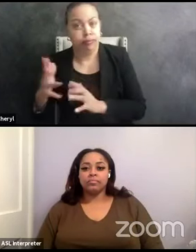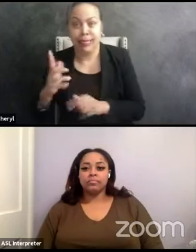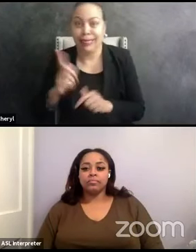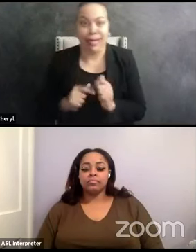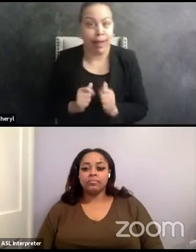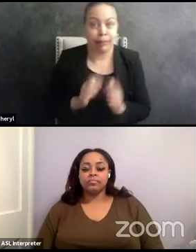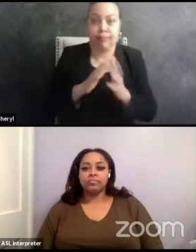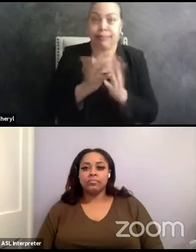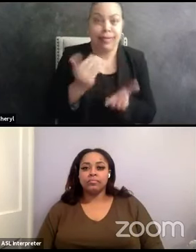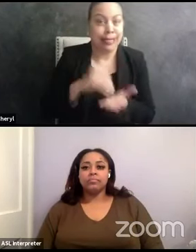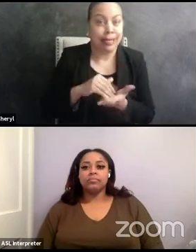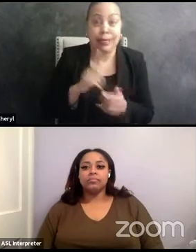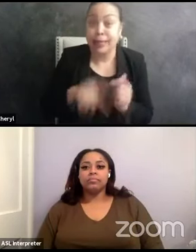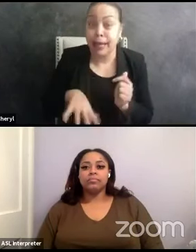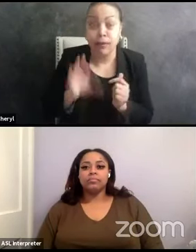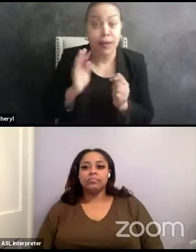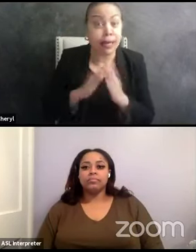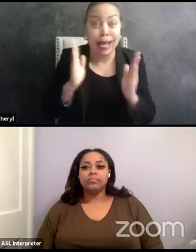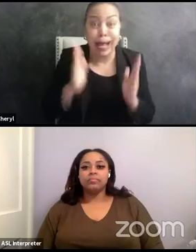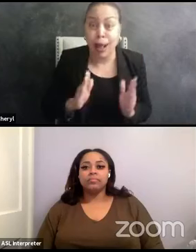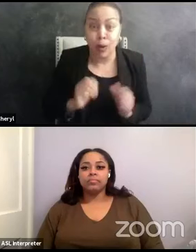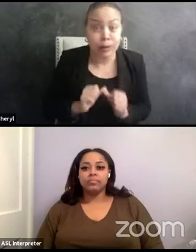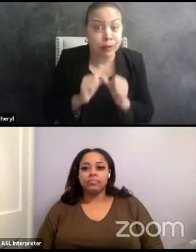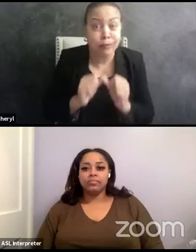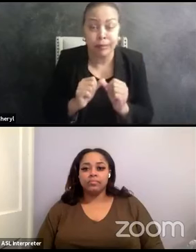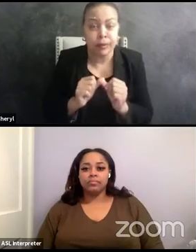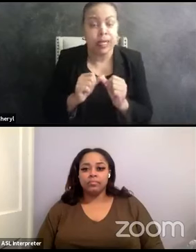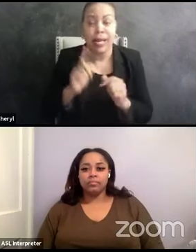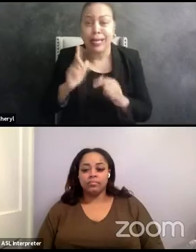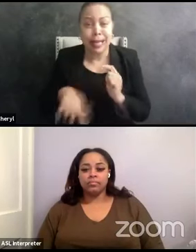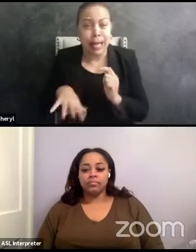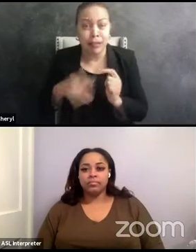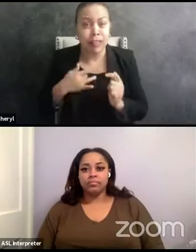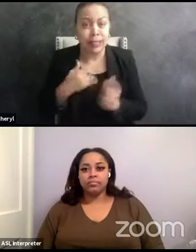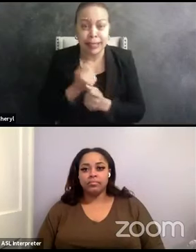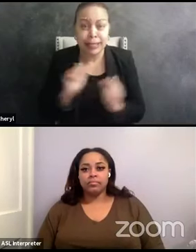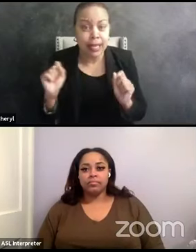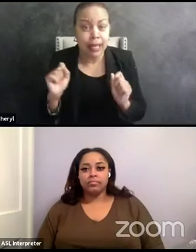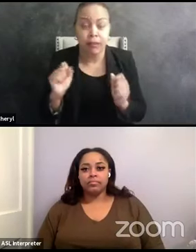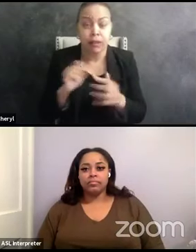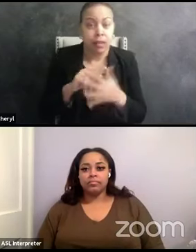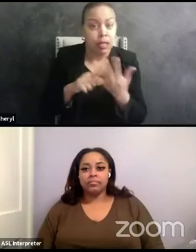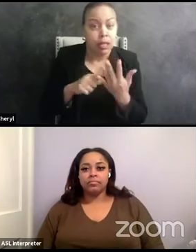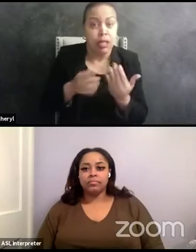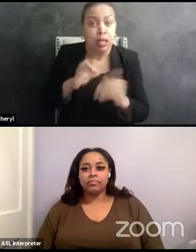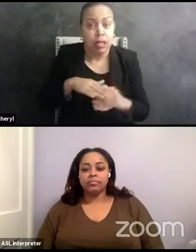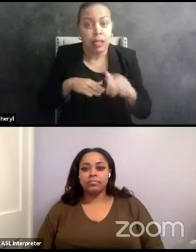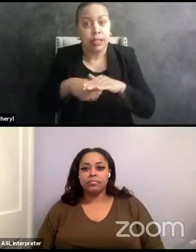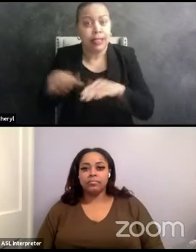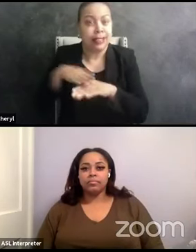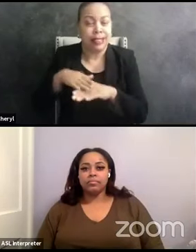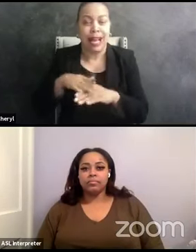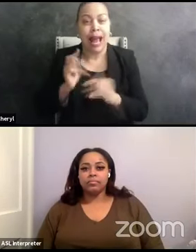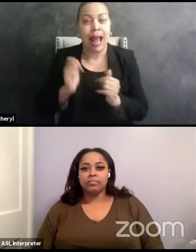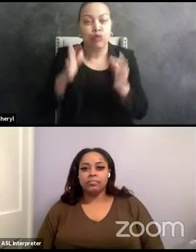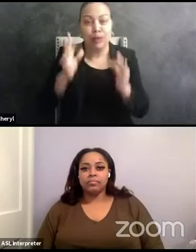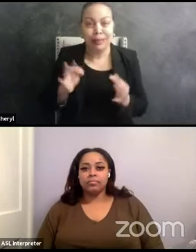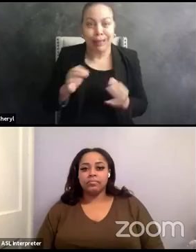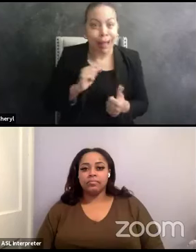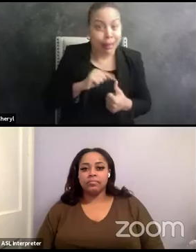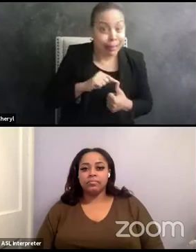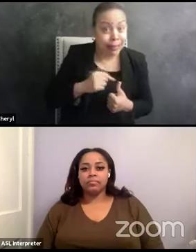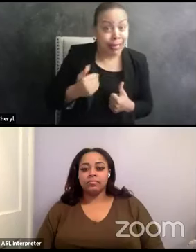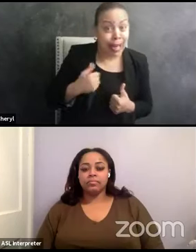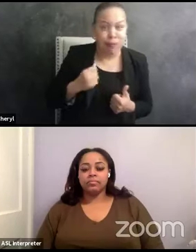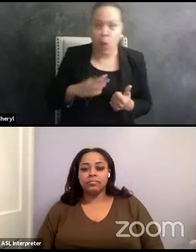of secure housing to keep them safe, who have so many other, who are having to make decisions between other necessities they need and